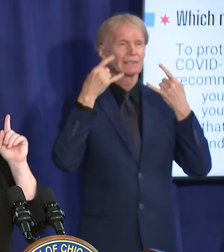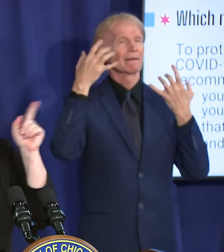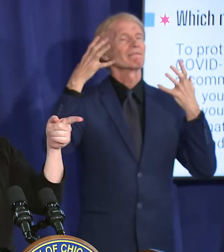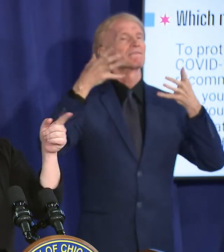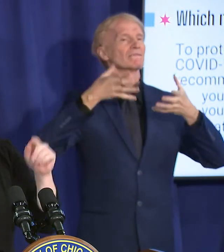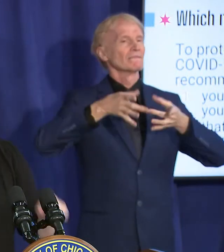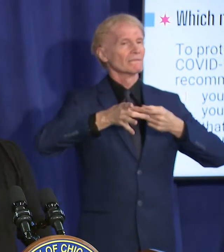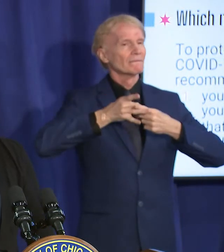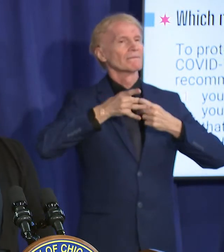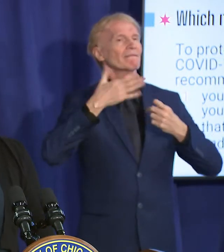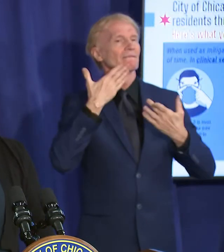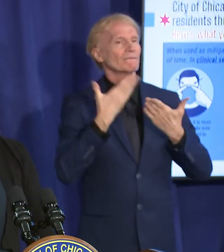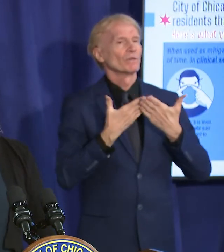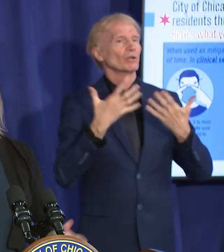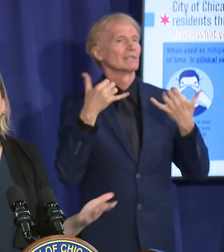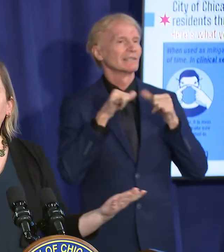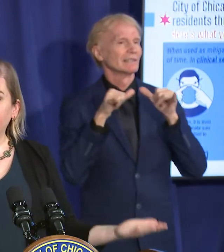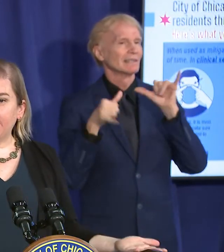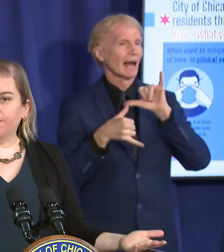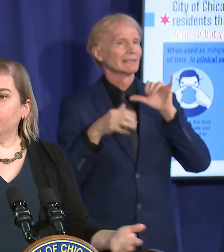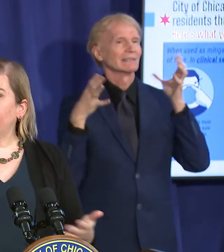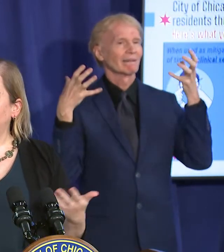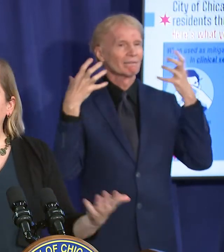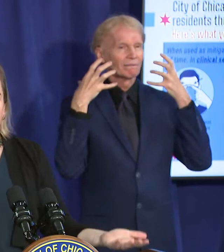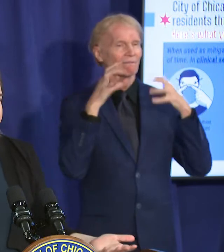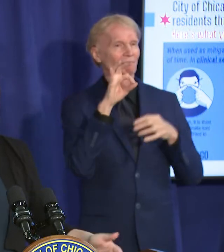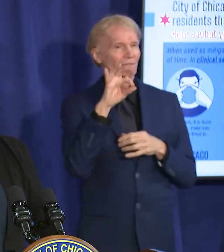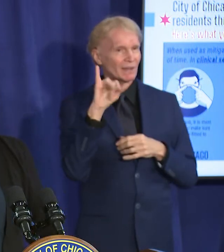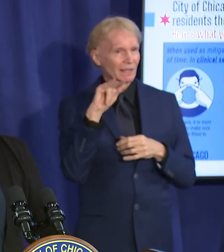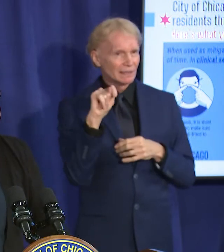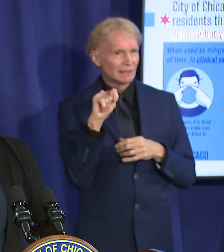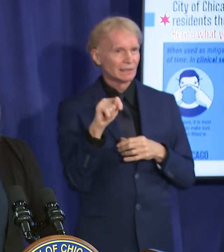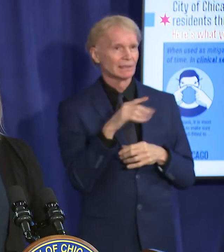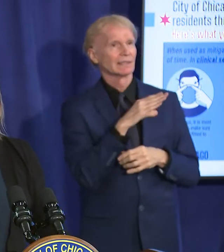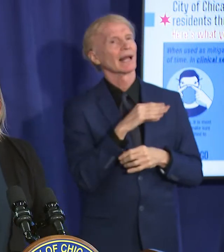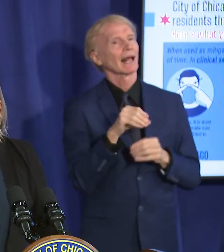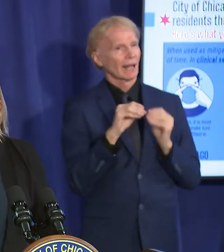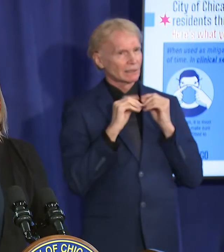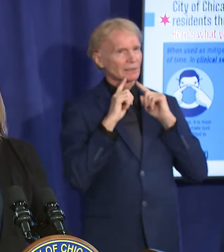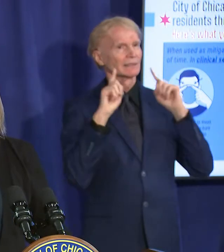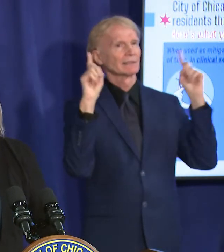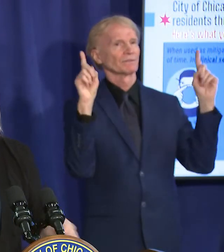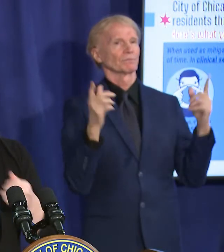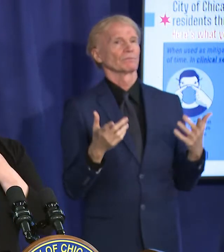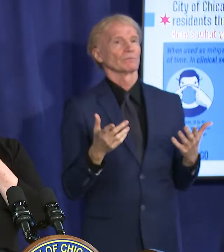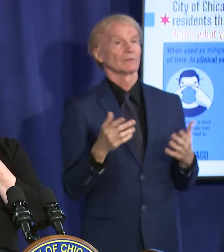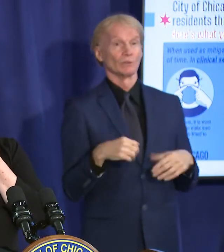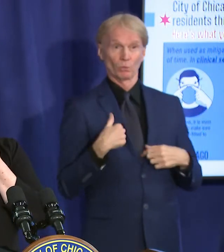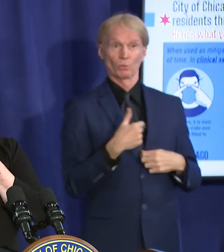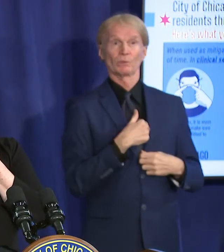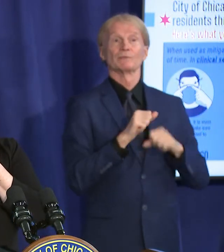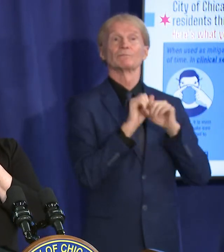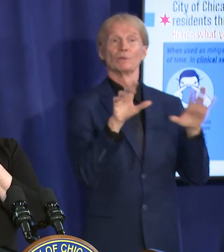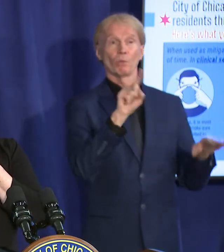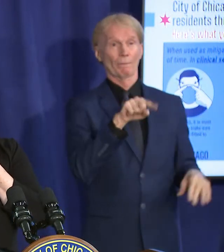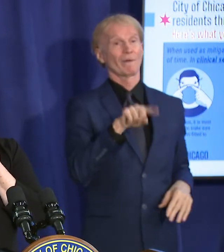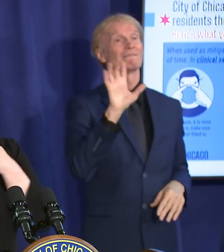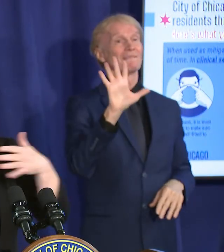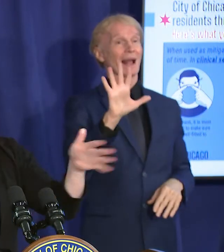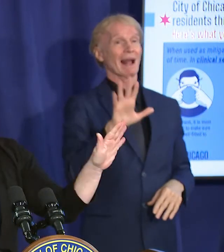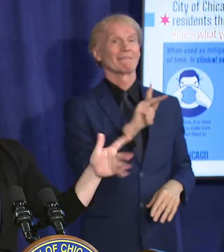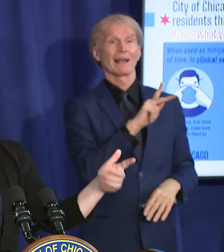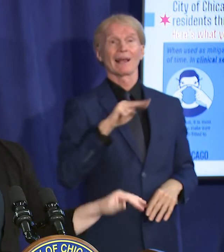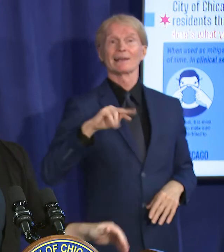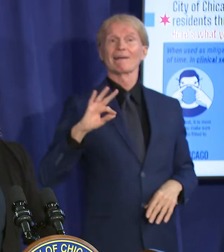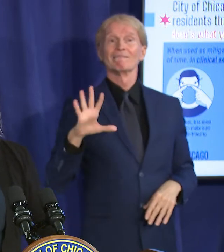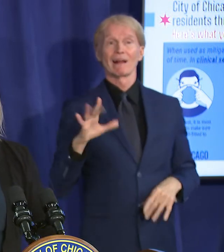wear consistently. So that means, for example, we successfully distributed more than 1.5 million KN95 masks to Chicago